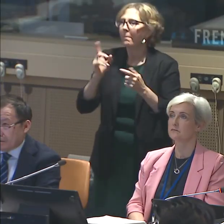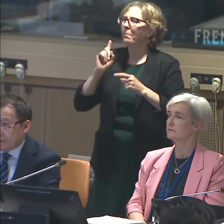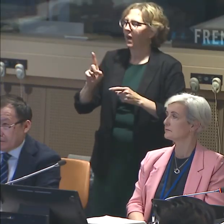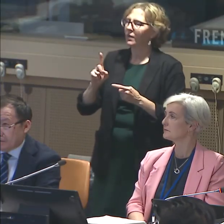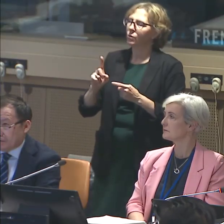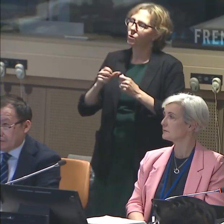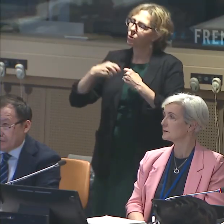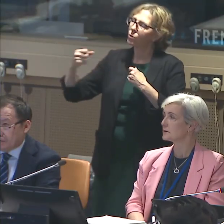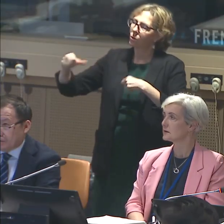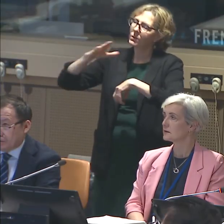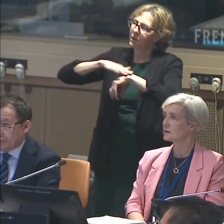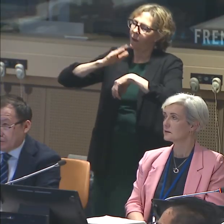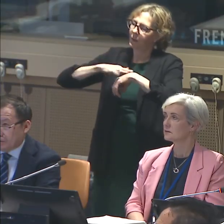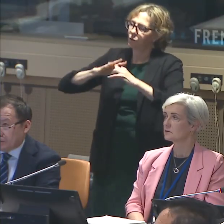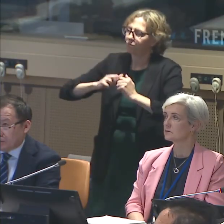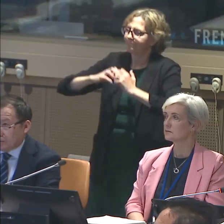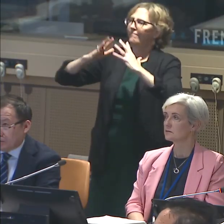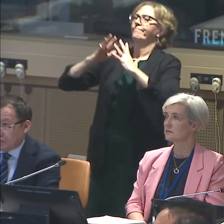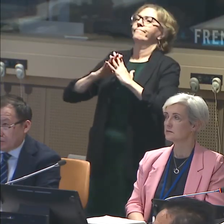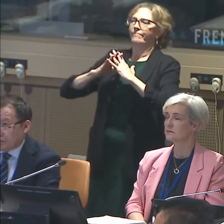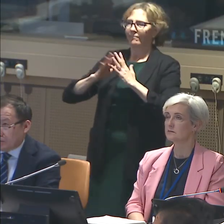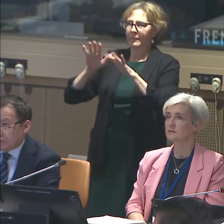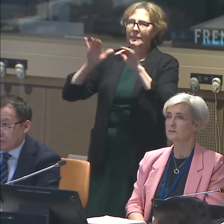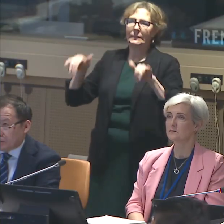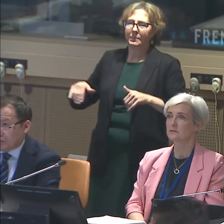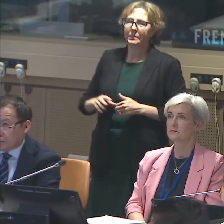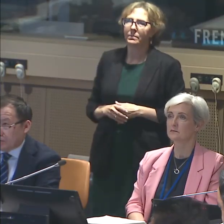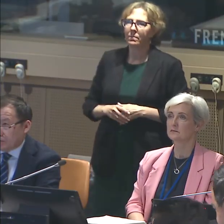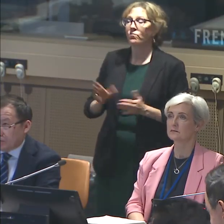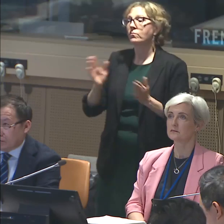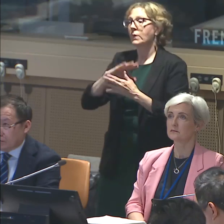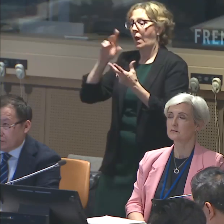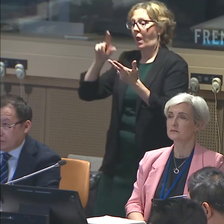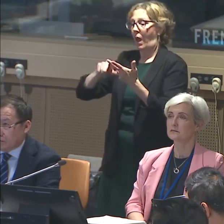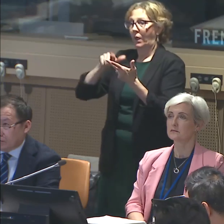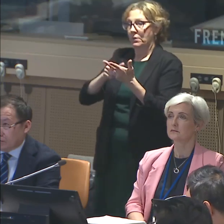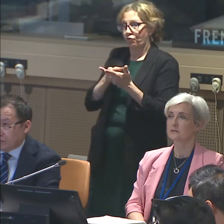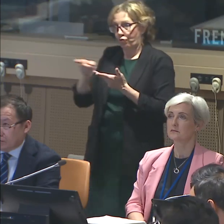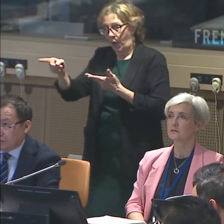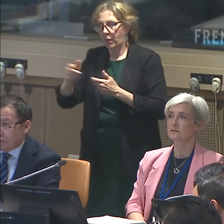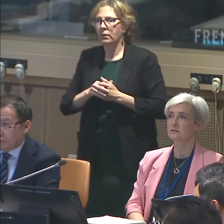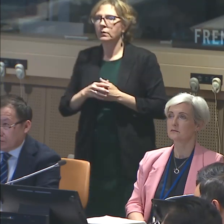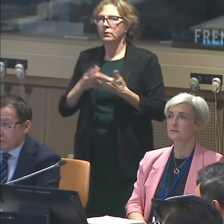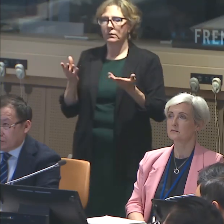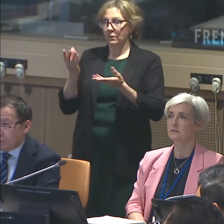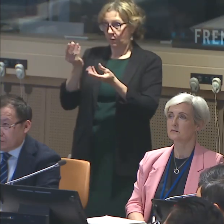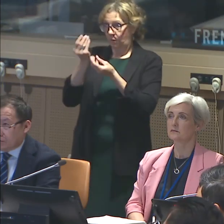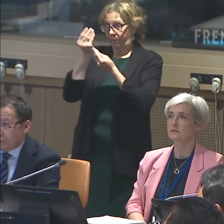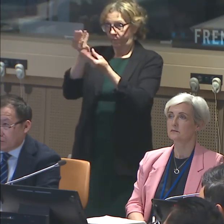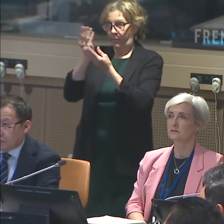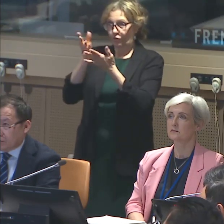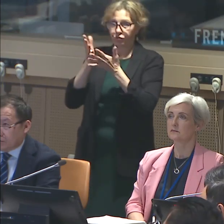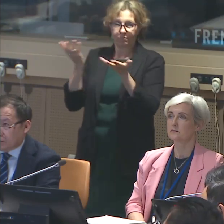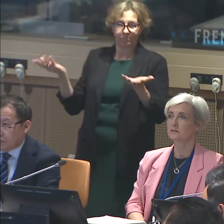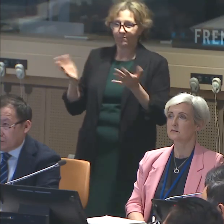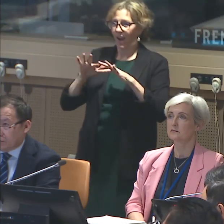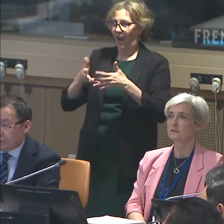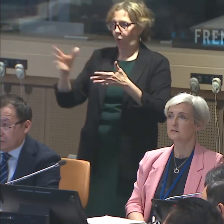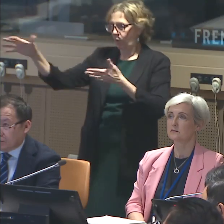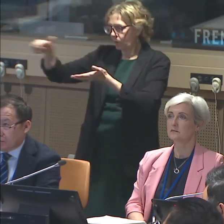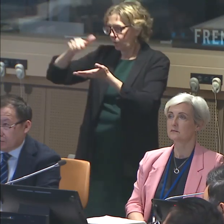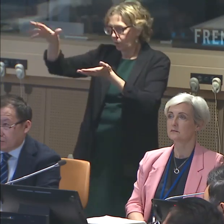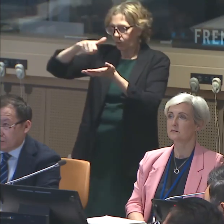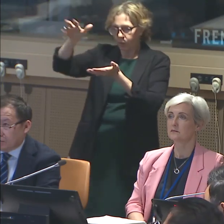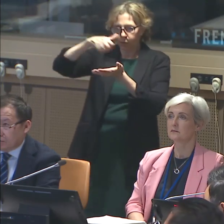And the last track is basically the management information system. If we can have this conversation today, if